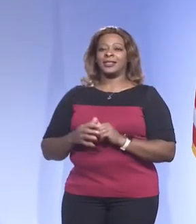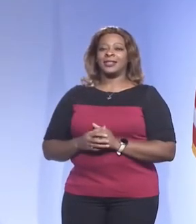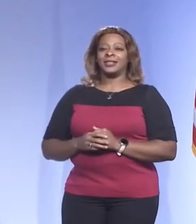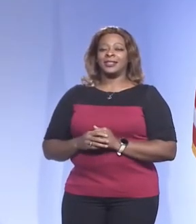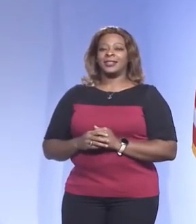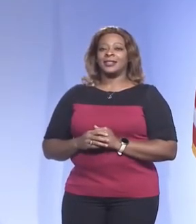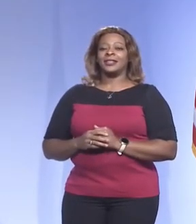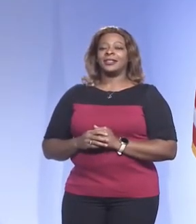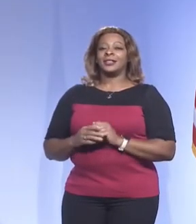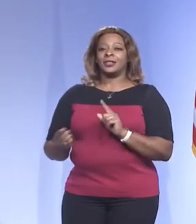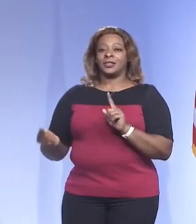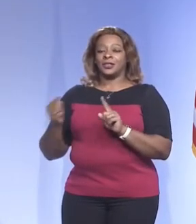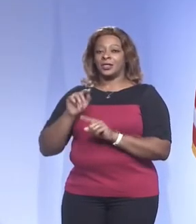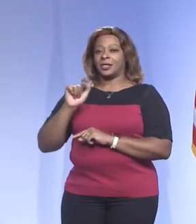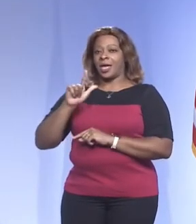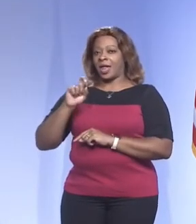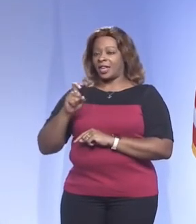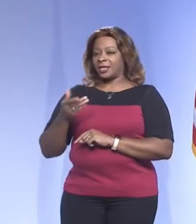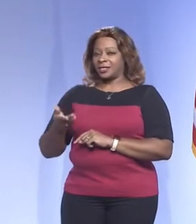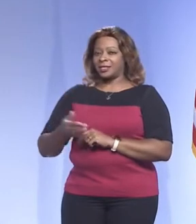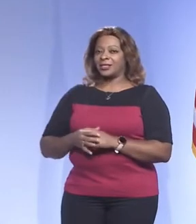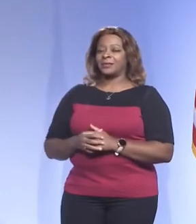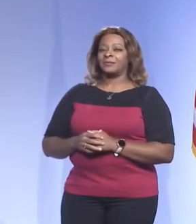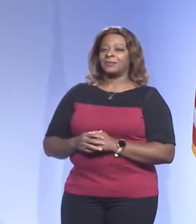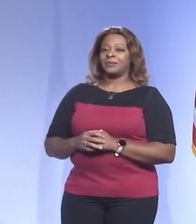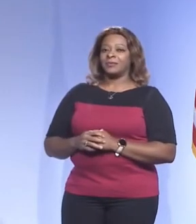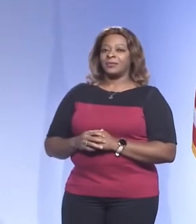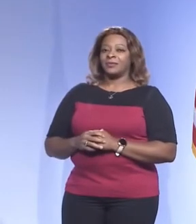Okay, we'll go back to Alex.